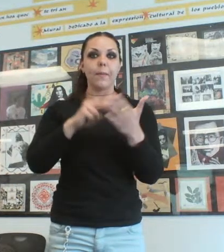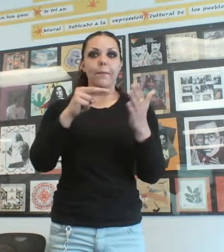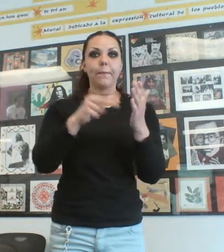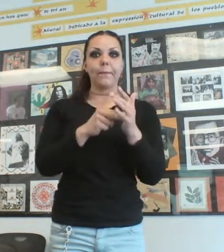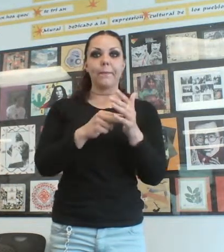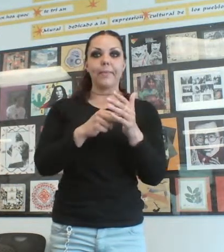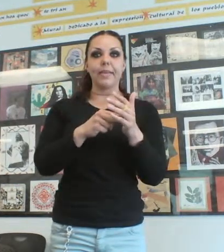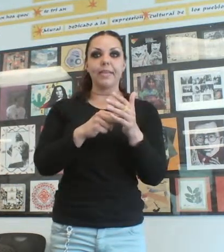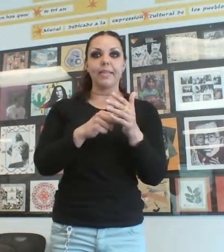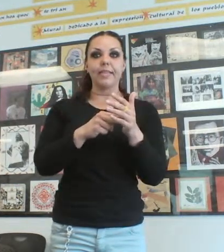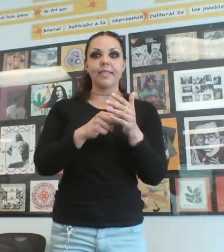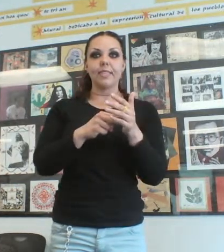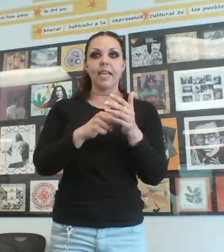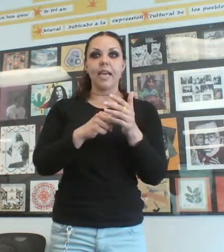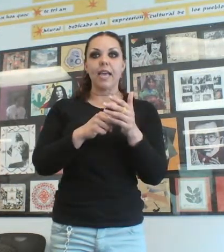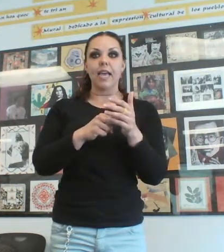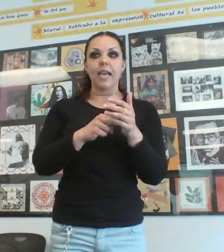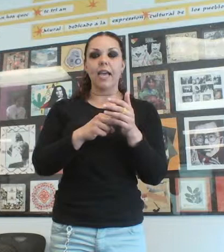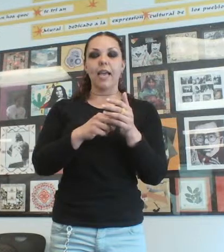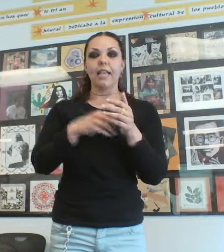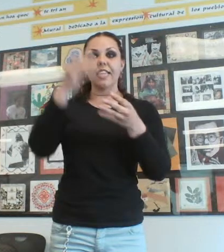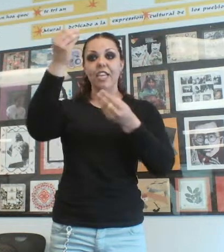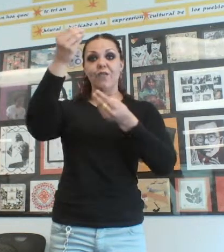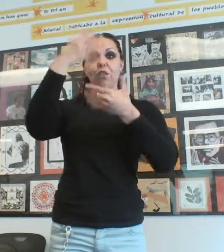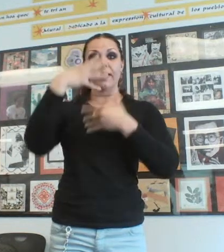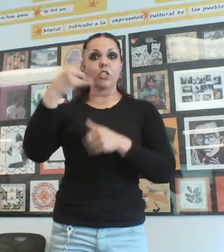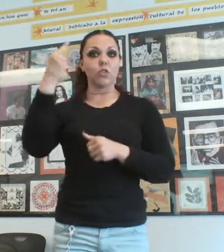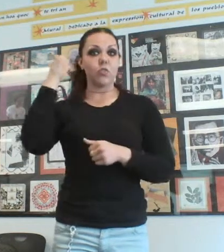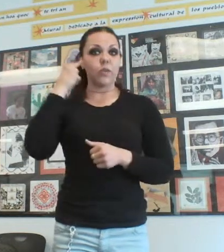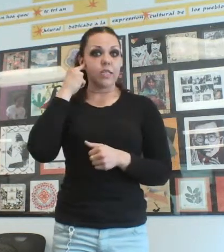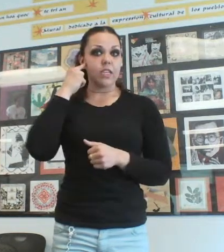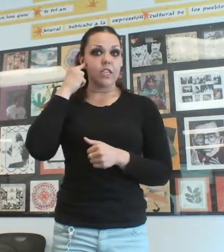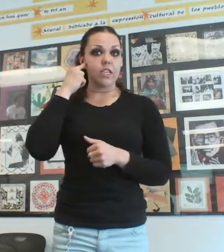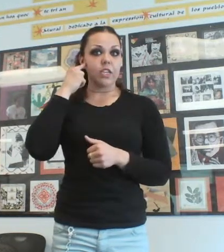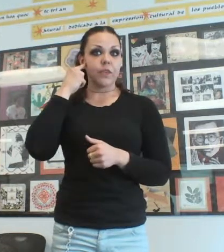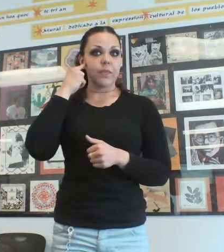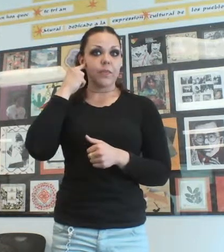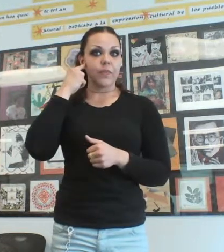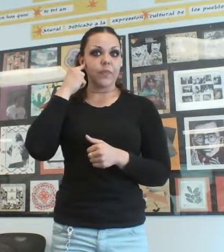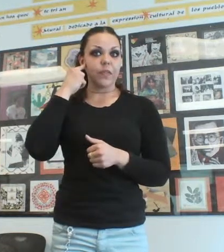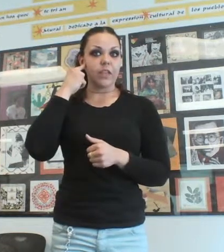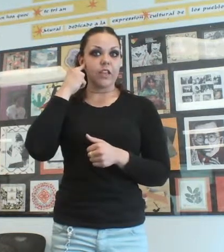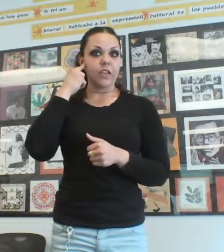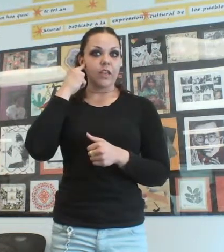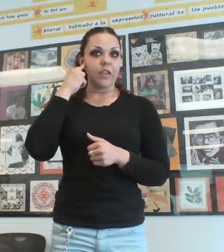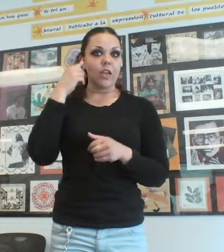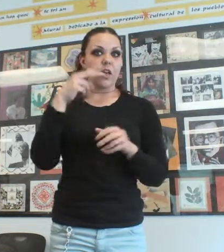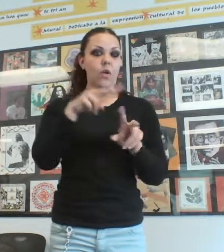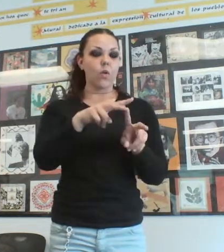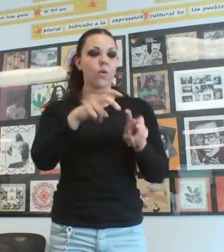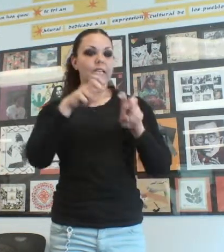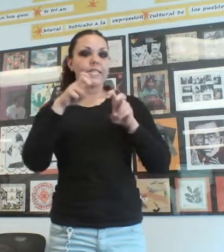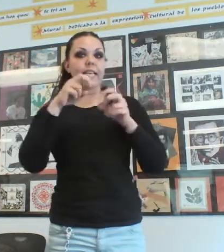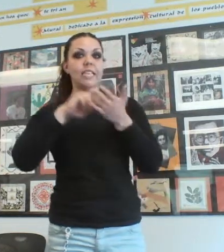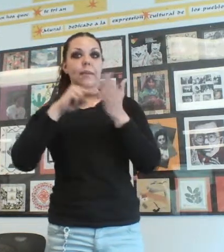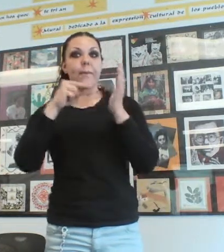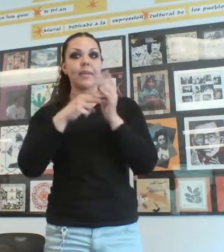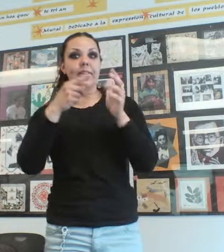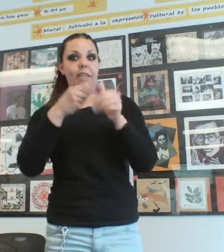we hear and extrapolating meaning from it, and then we just transfer it and put it out